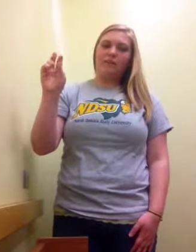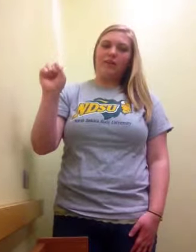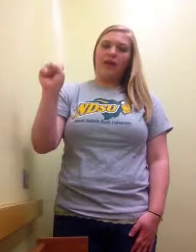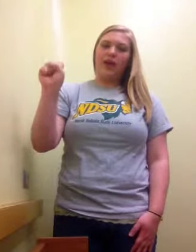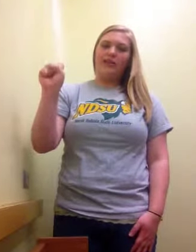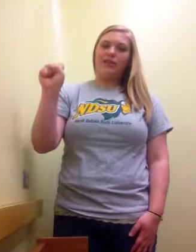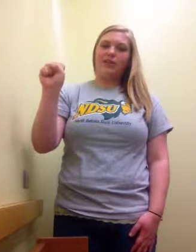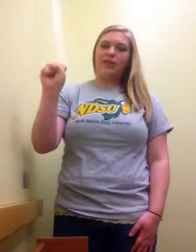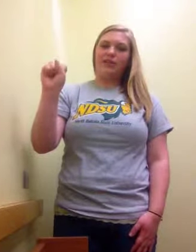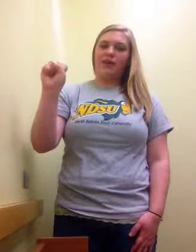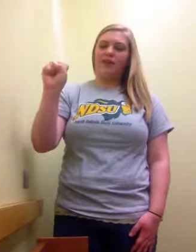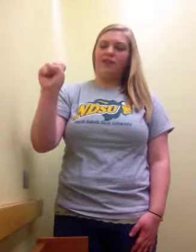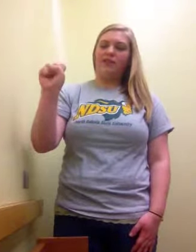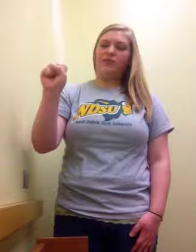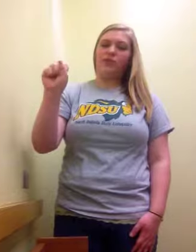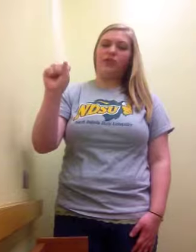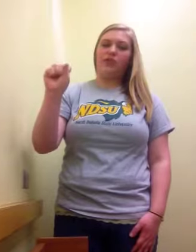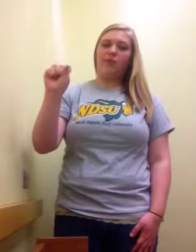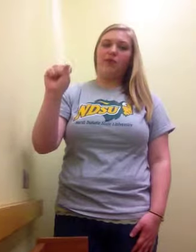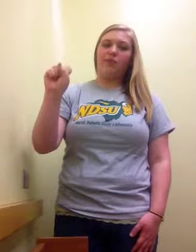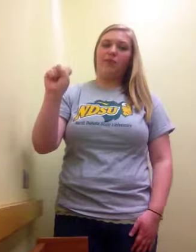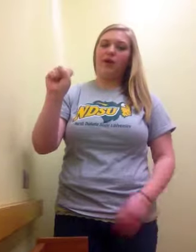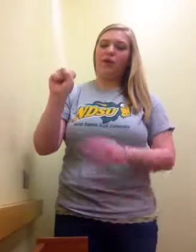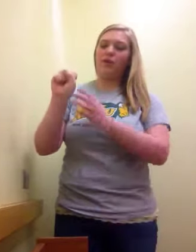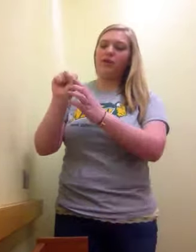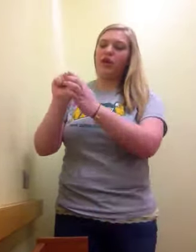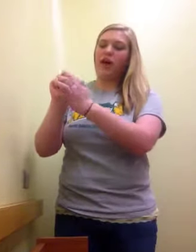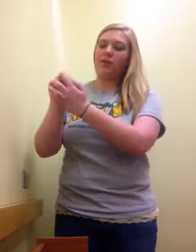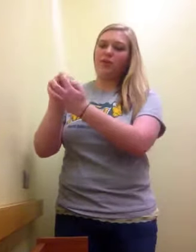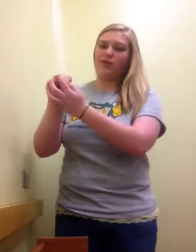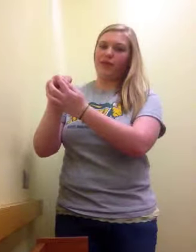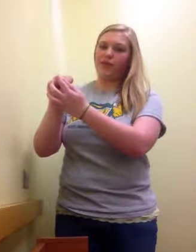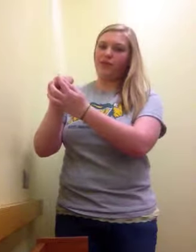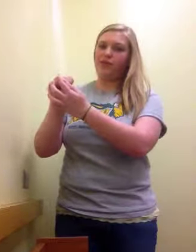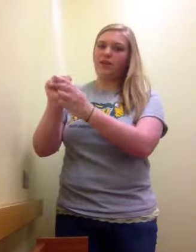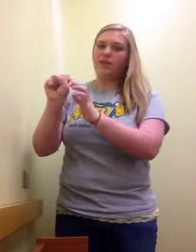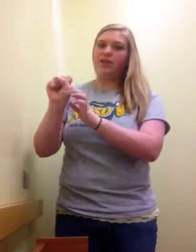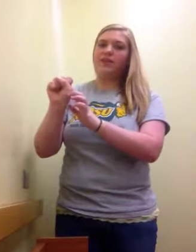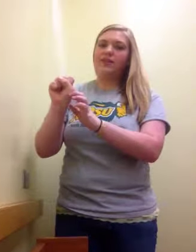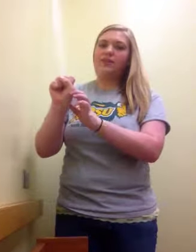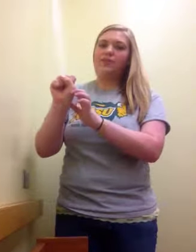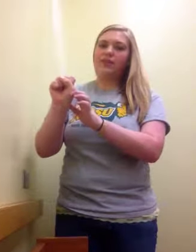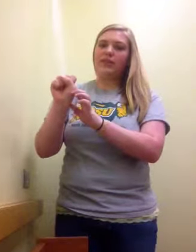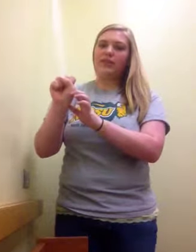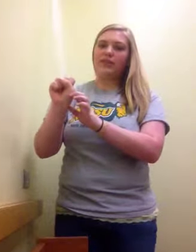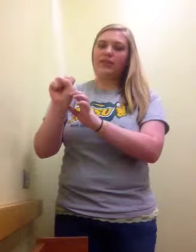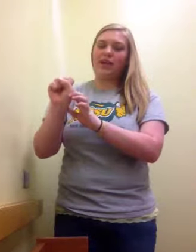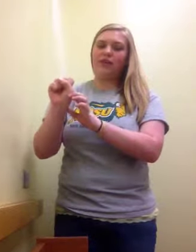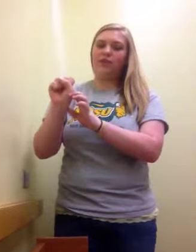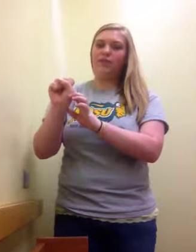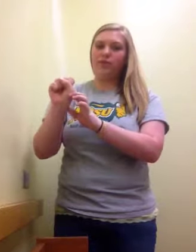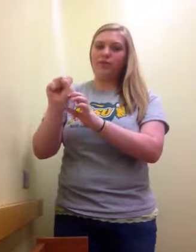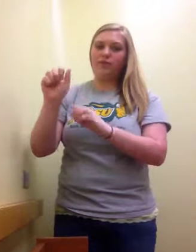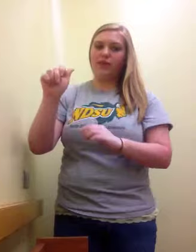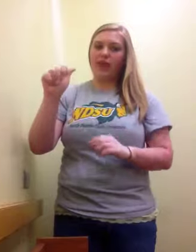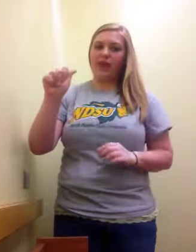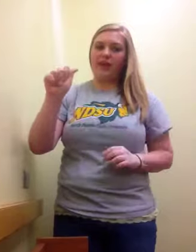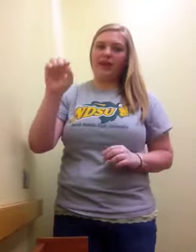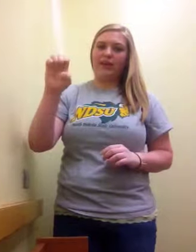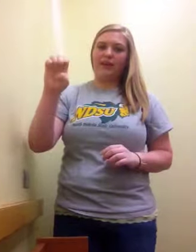And S, you're going to make a fist with your thumb wrapping over top of your fingers. This is a really easy letter to confuse with A and E